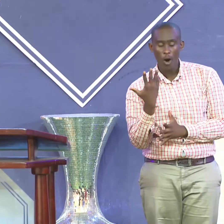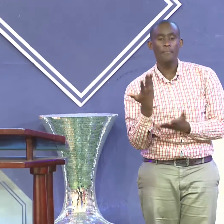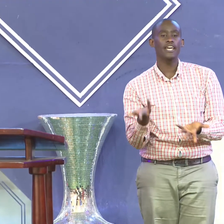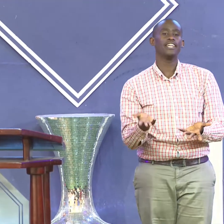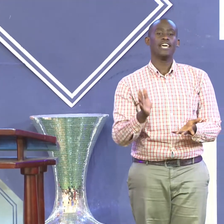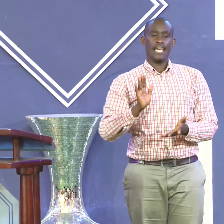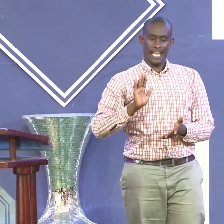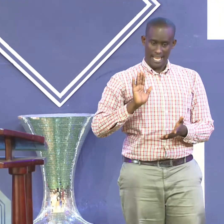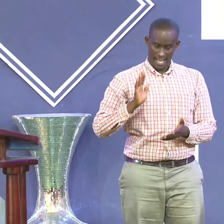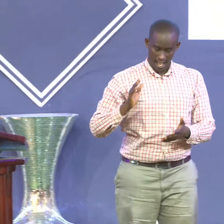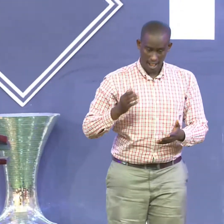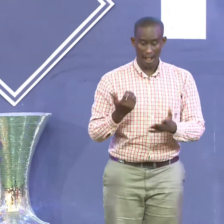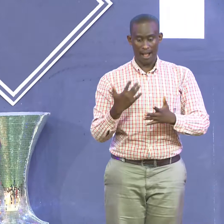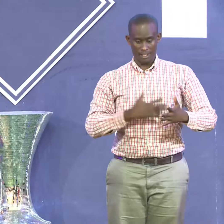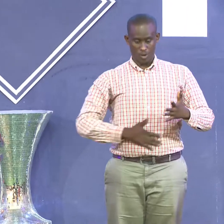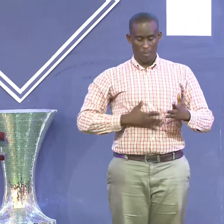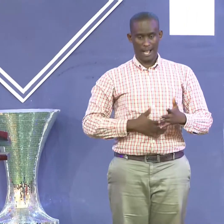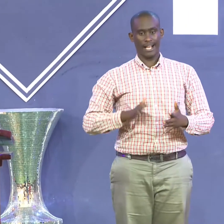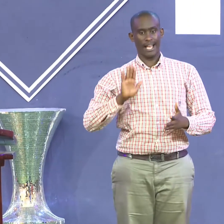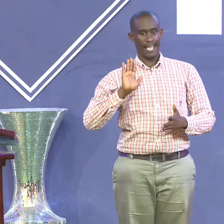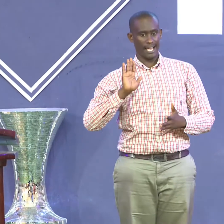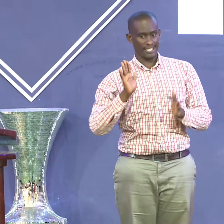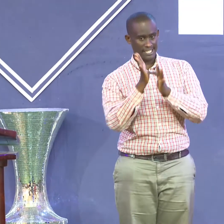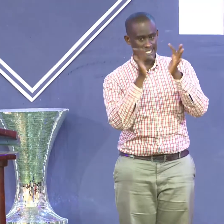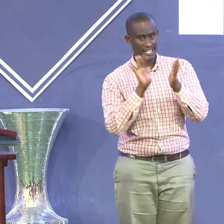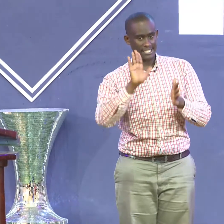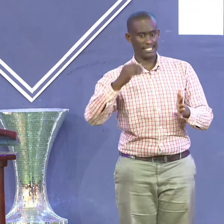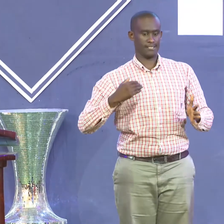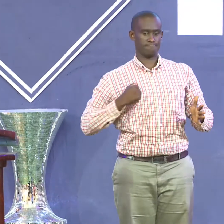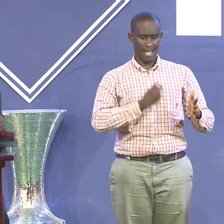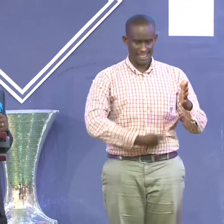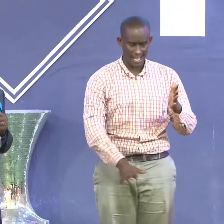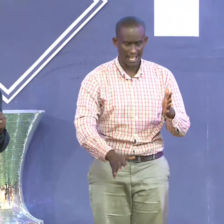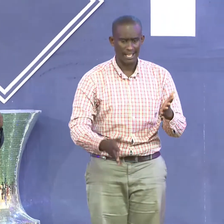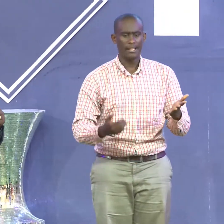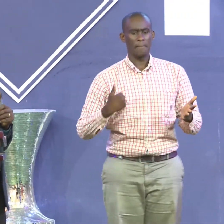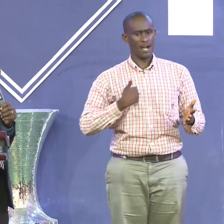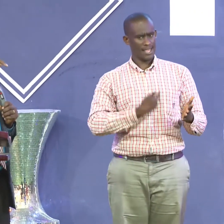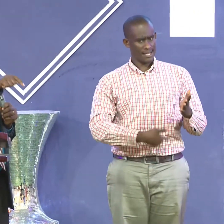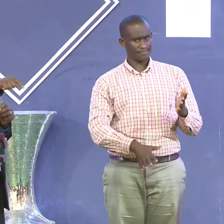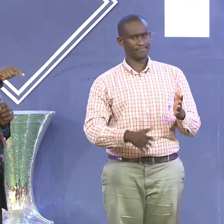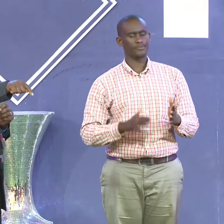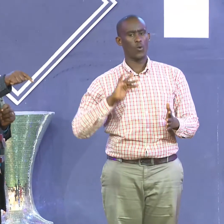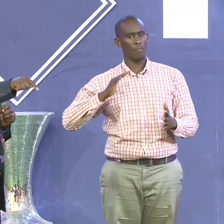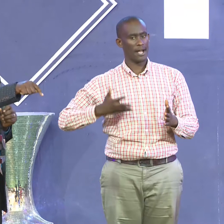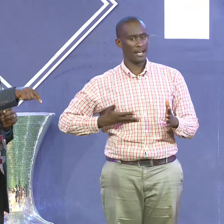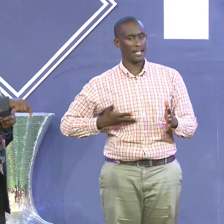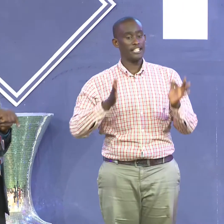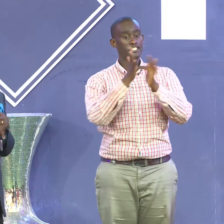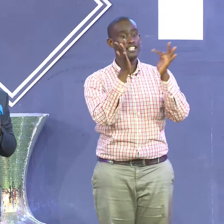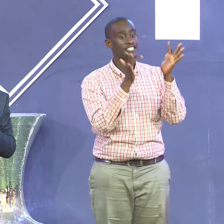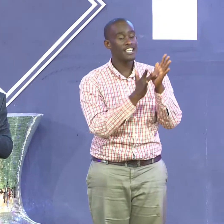up from the body of a woman. Ogwatondebwa mu nabana y'omukazi. Which was created from the womb of a woman. Naye